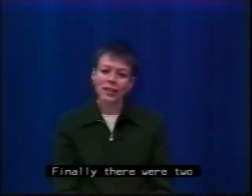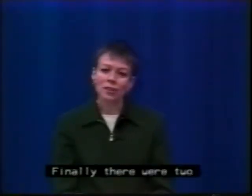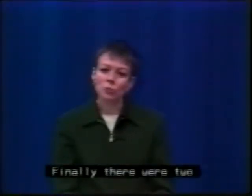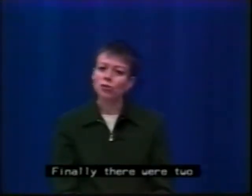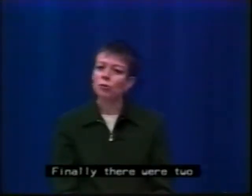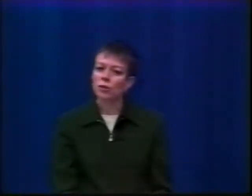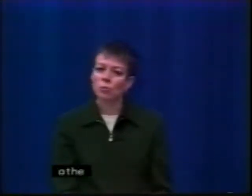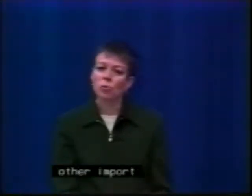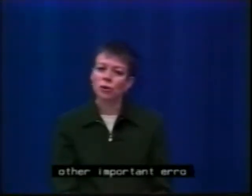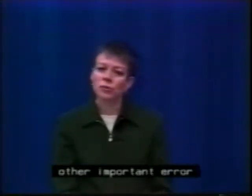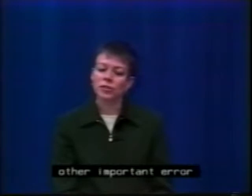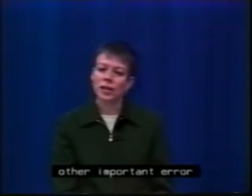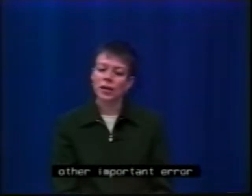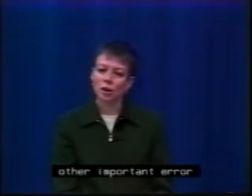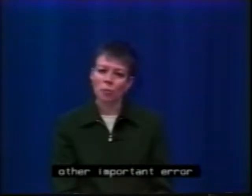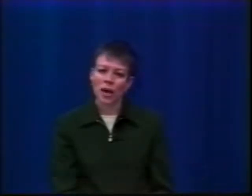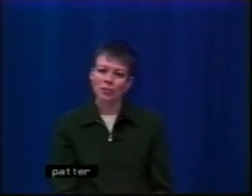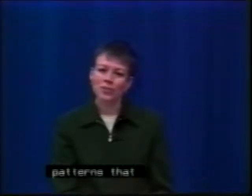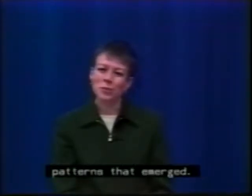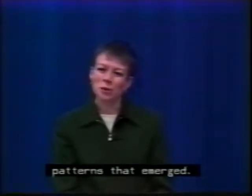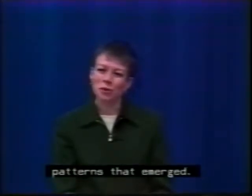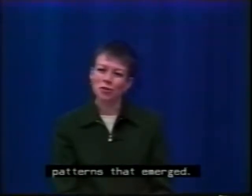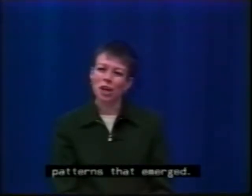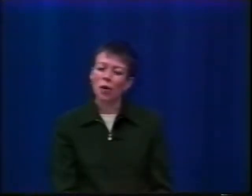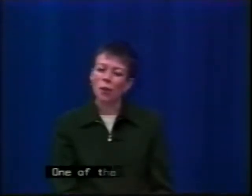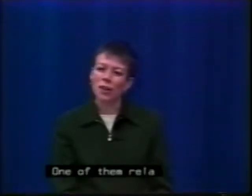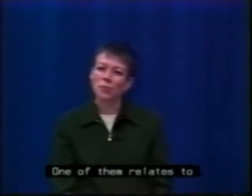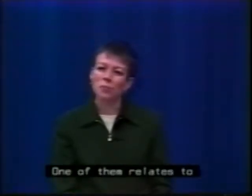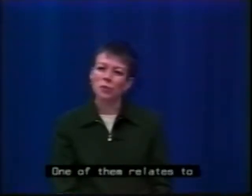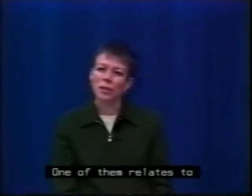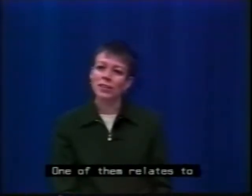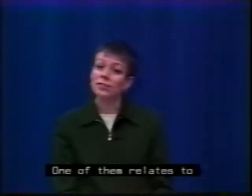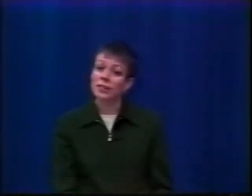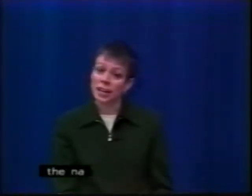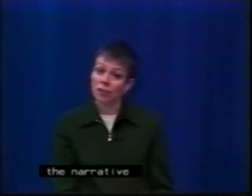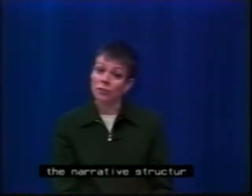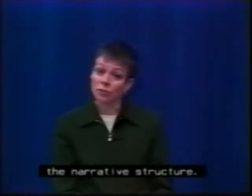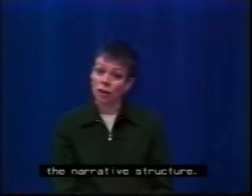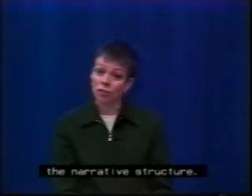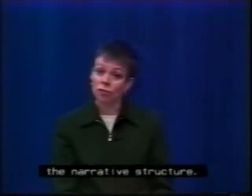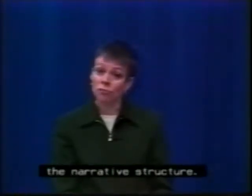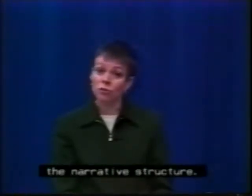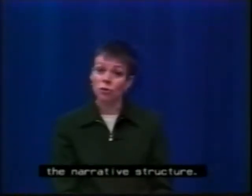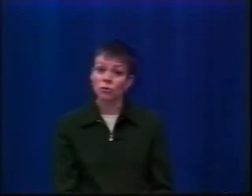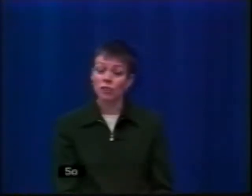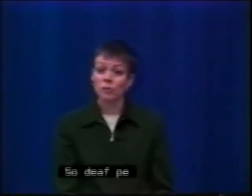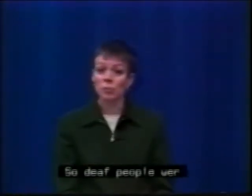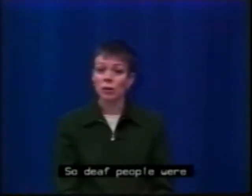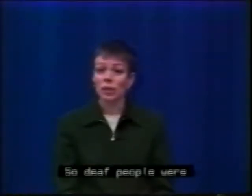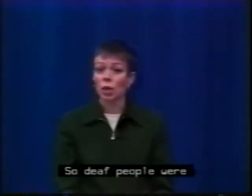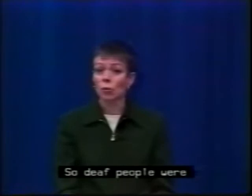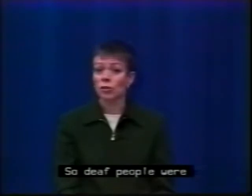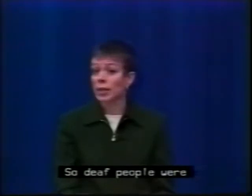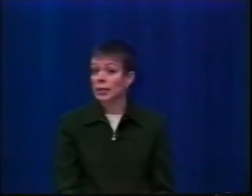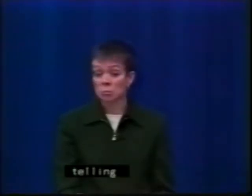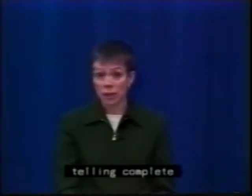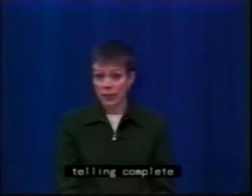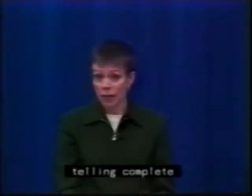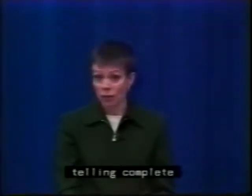Finally, there were two other important error patterns that emerged. One of them relates to the narrative structure. So deaf people were telling complete